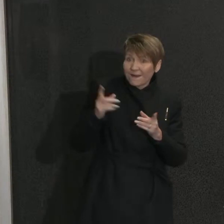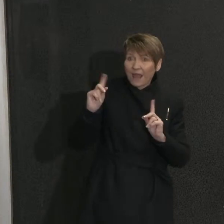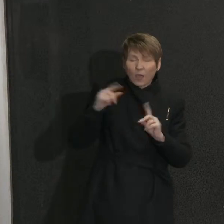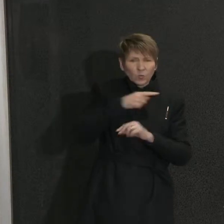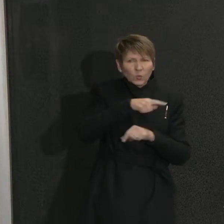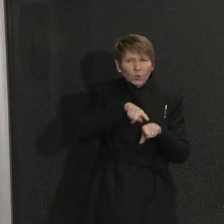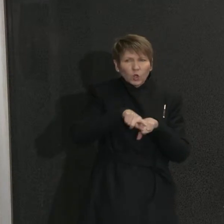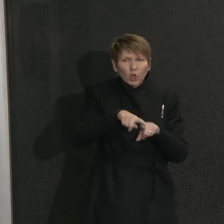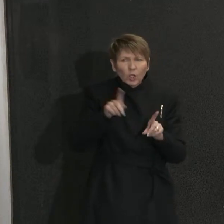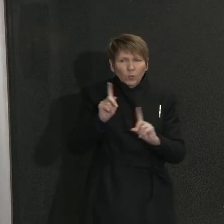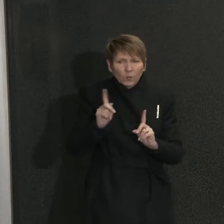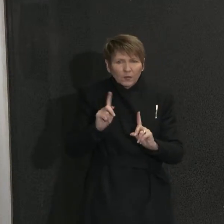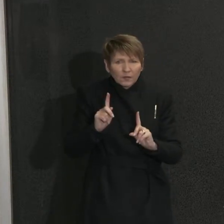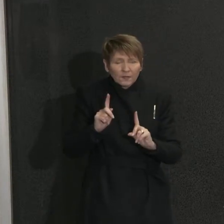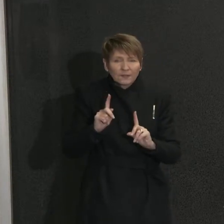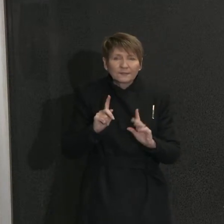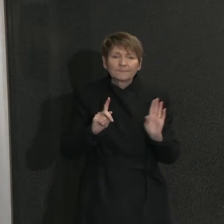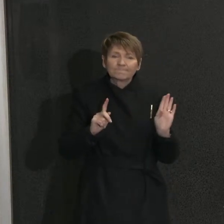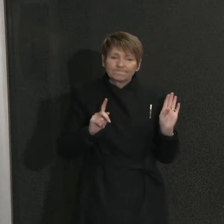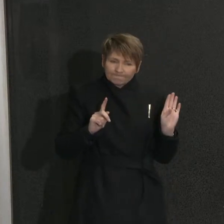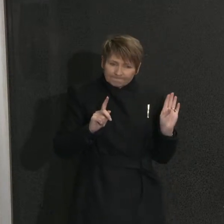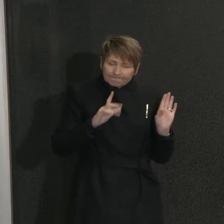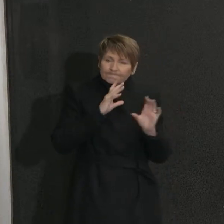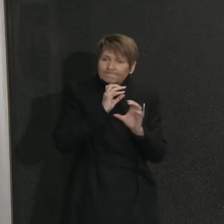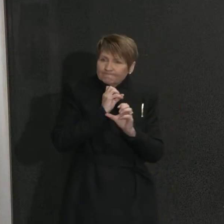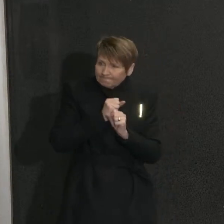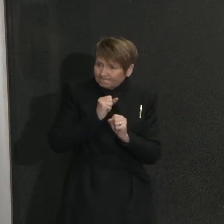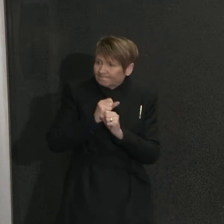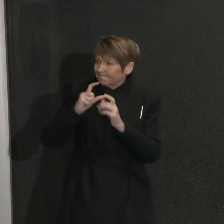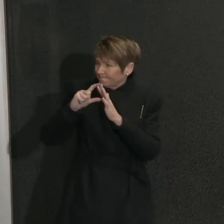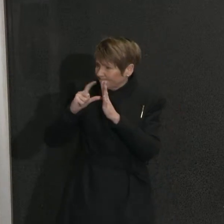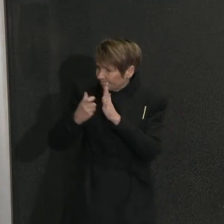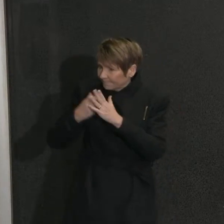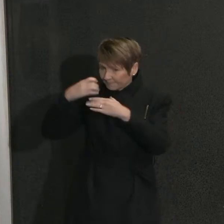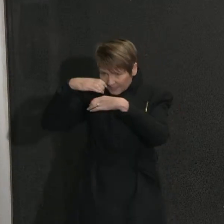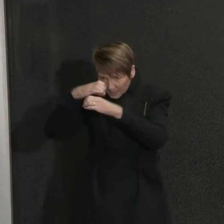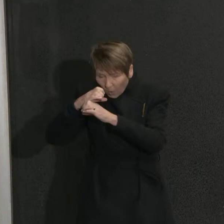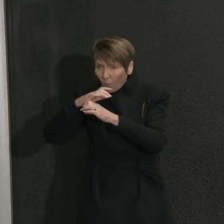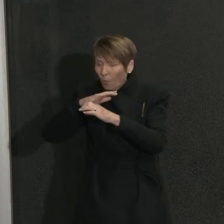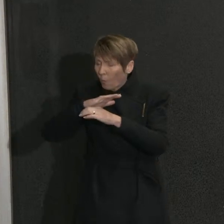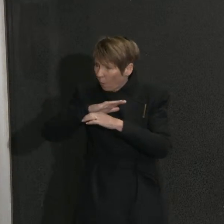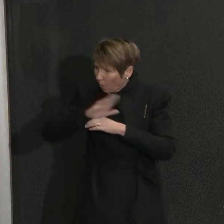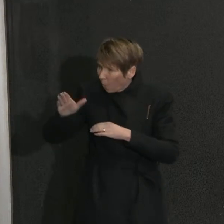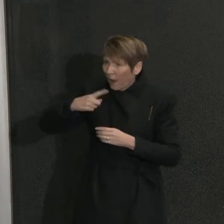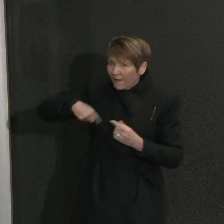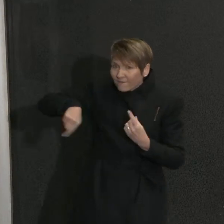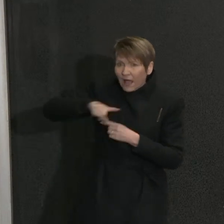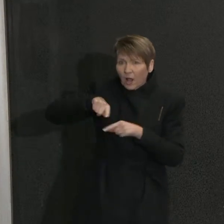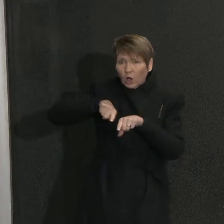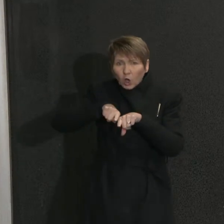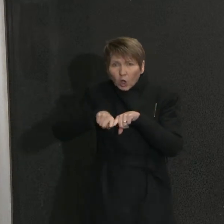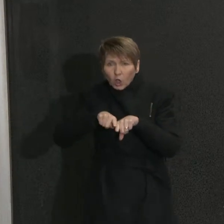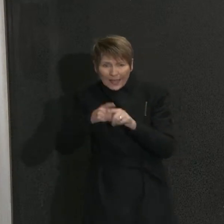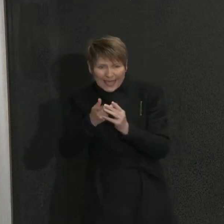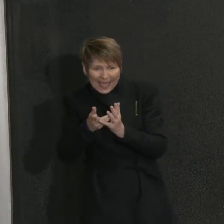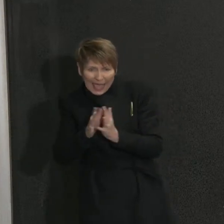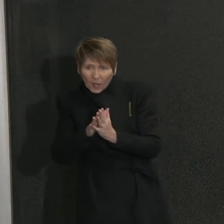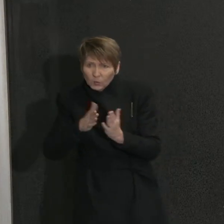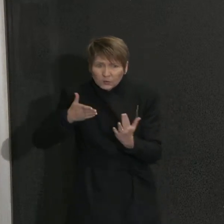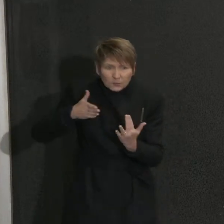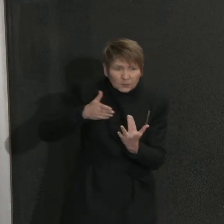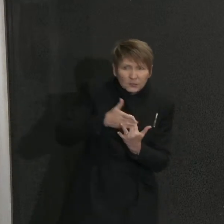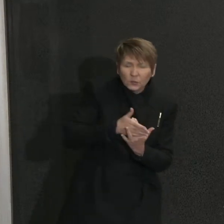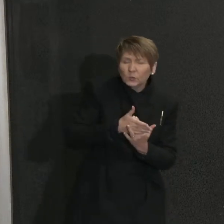over. These are not numbers that we like to see, but pleasingly, they are all linked. The problem is that these two chains